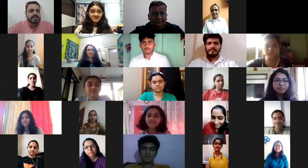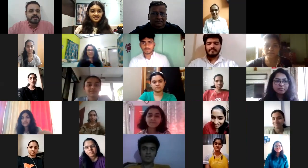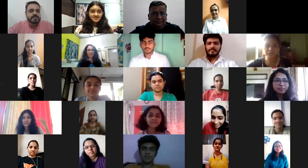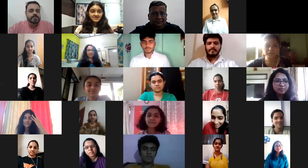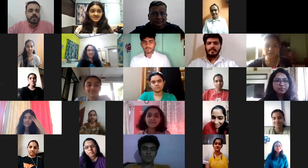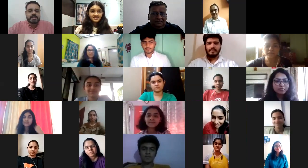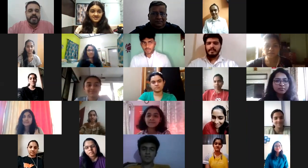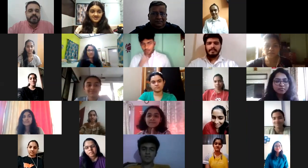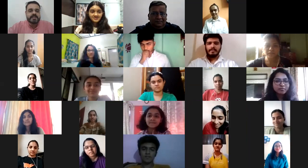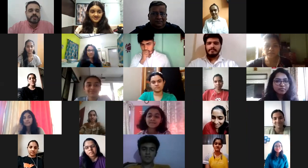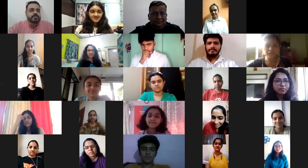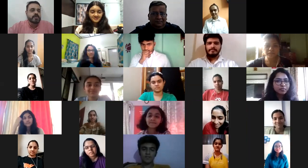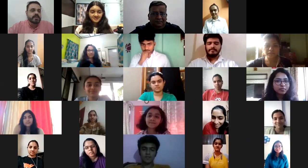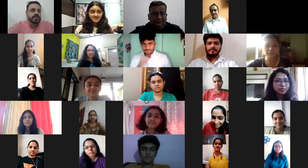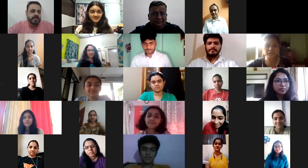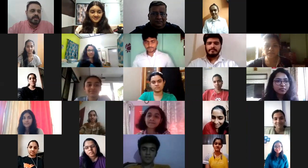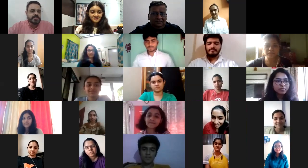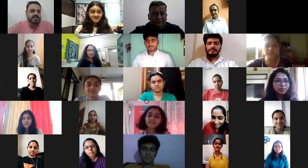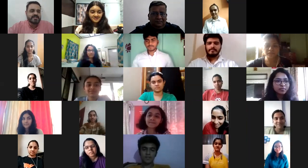So what is the language that you spoke? English?